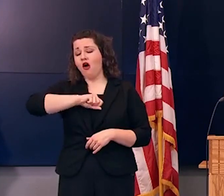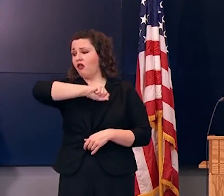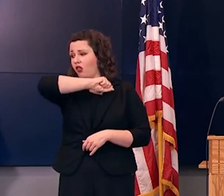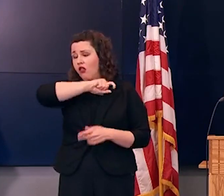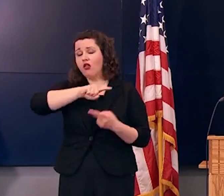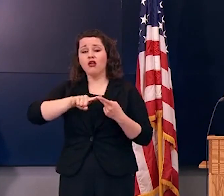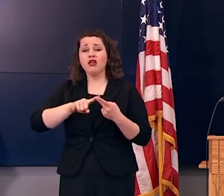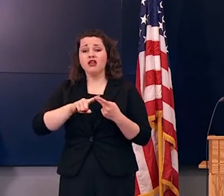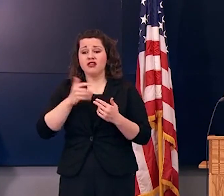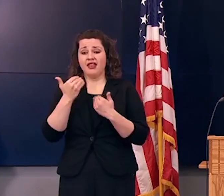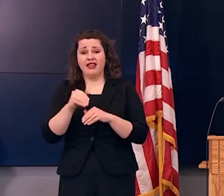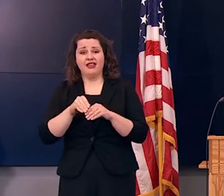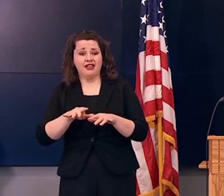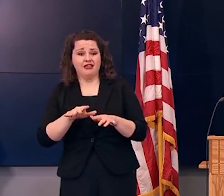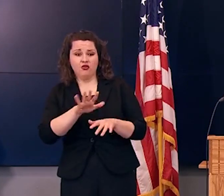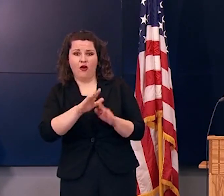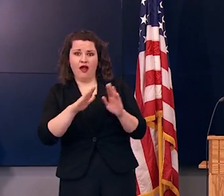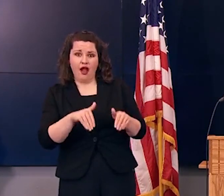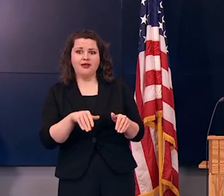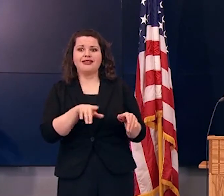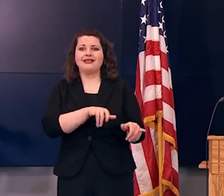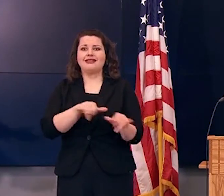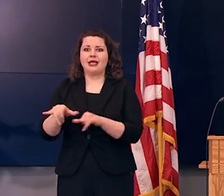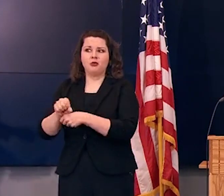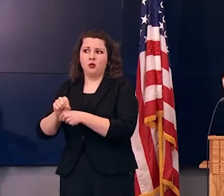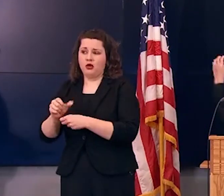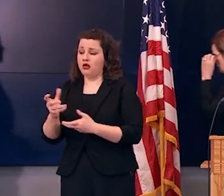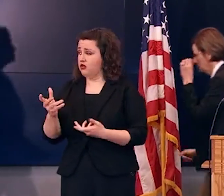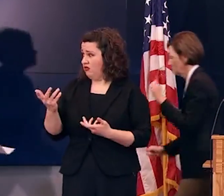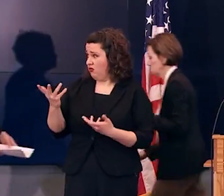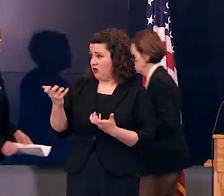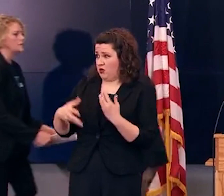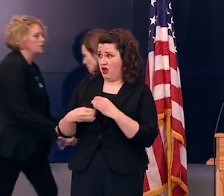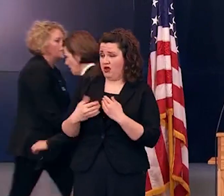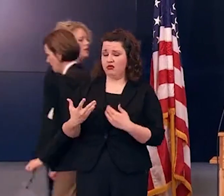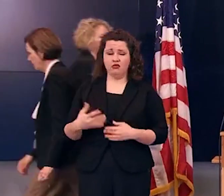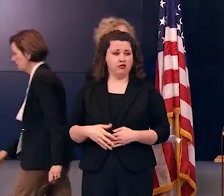in your household as much as you can. Do you have anything to add to that?